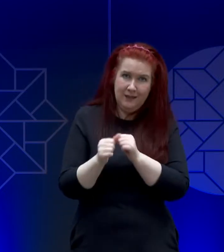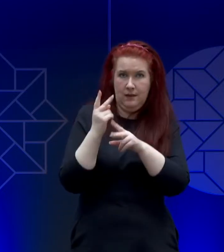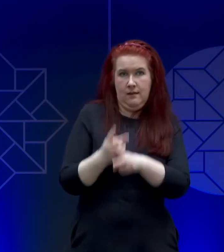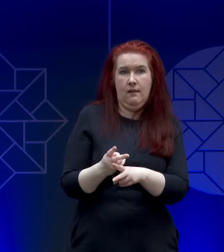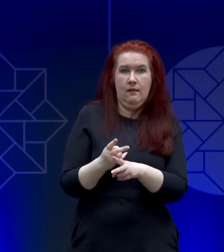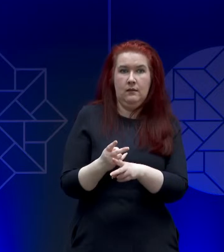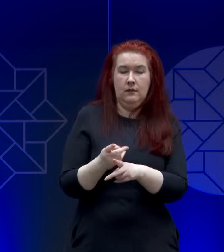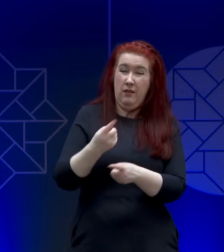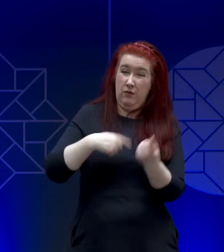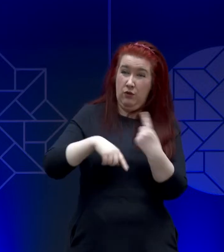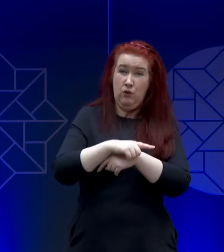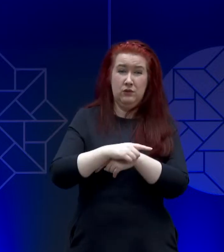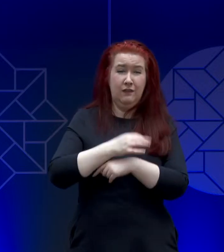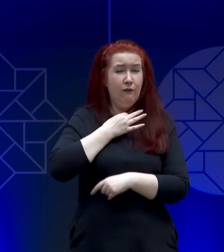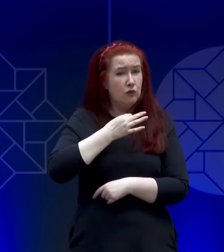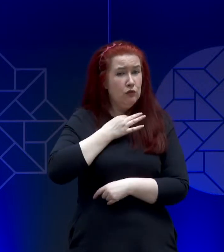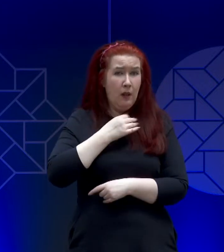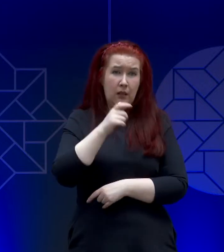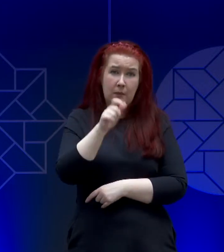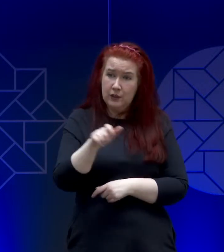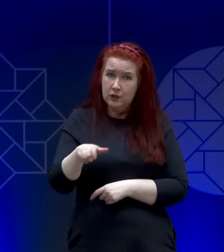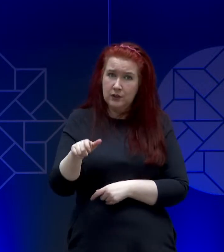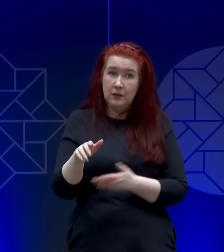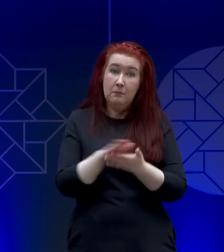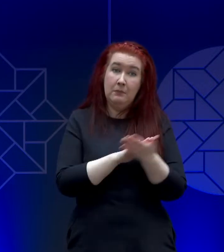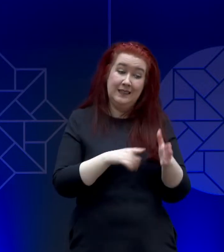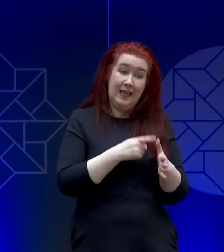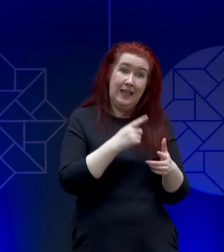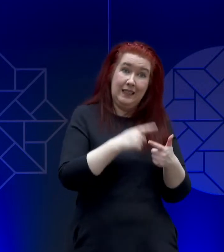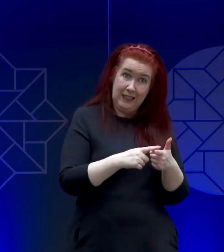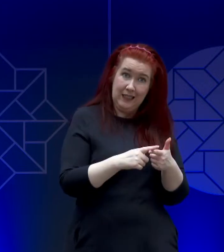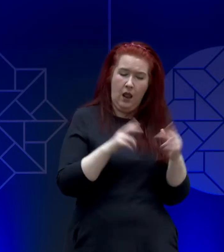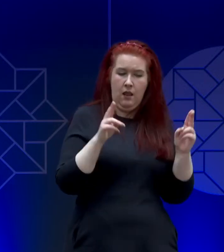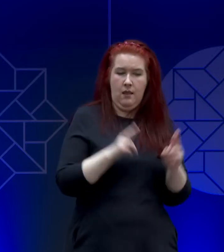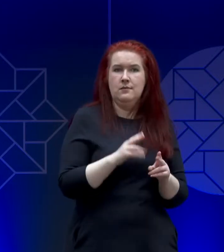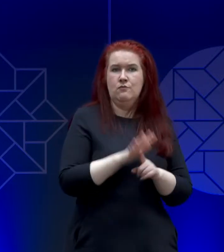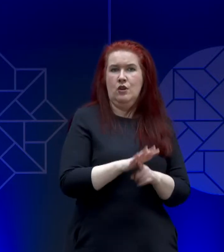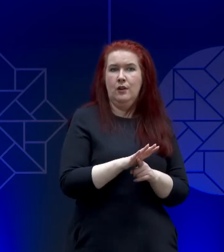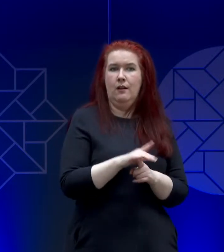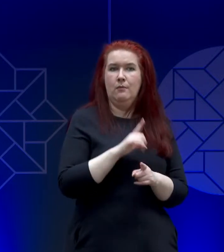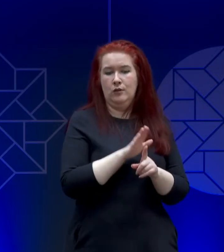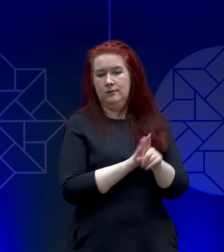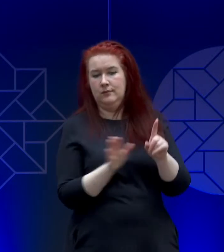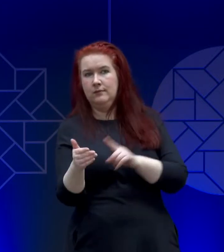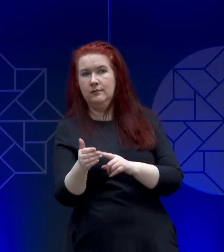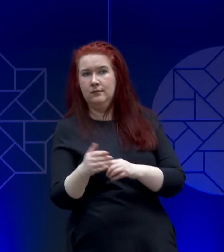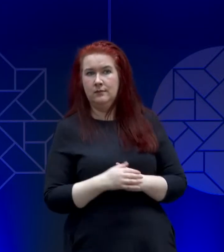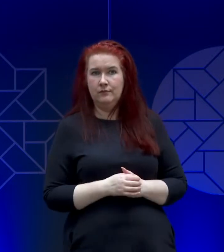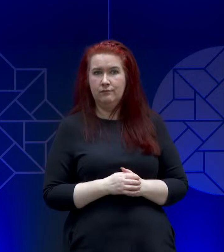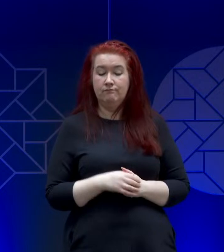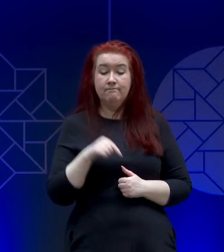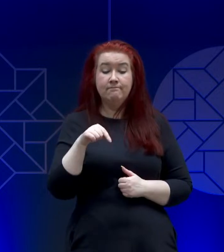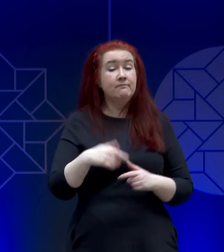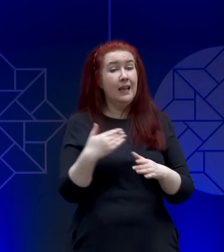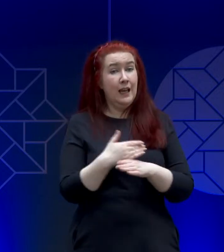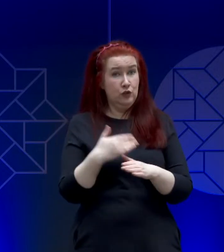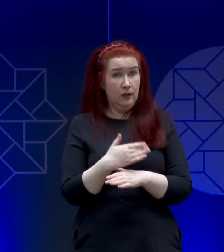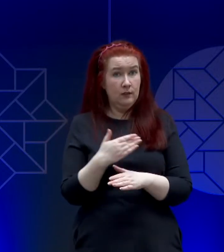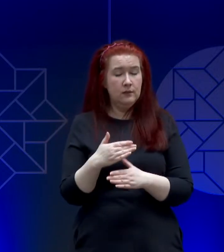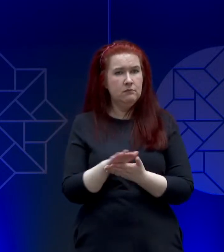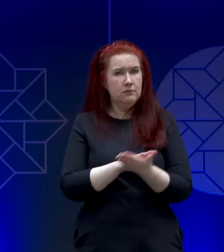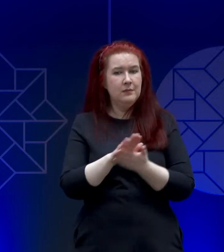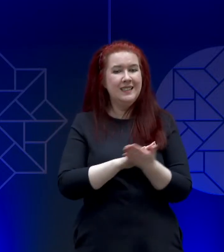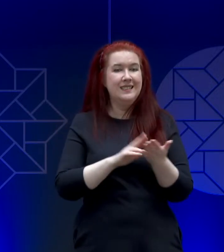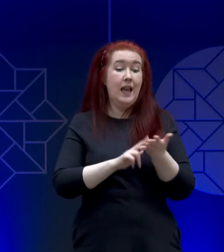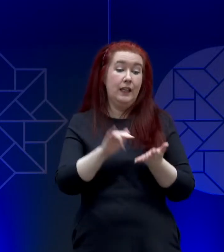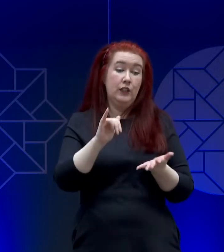vulnerable patients, whilst reducing the pressure on our A&Es. Our actions will also improve the